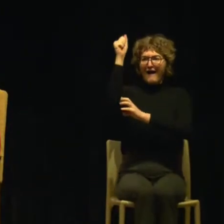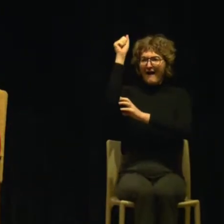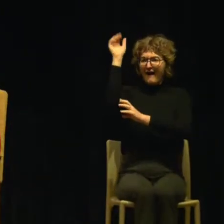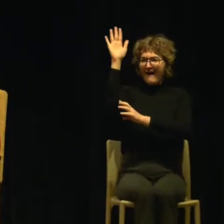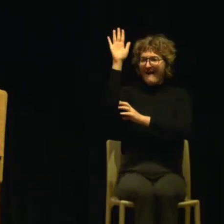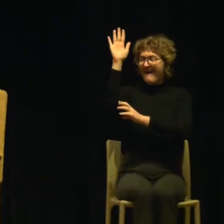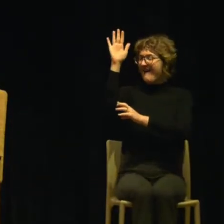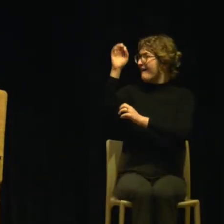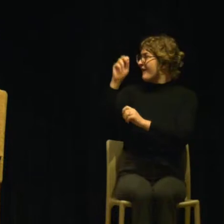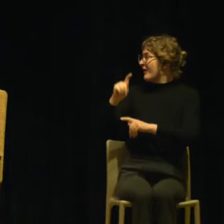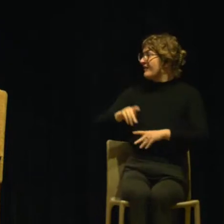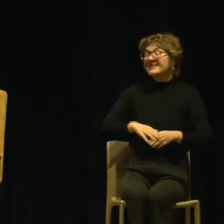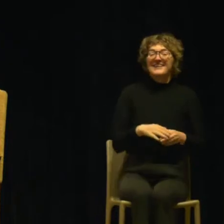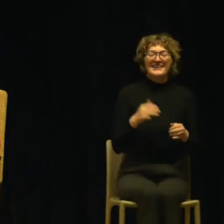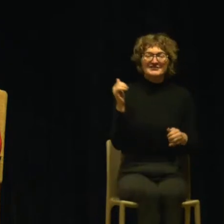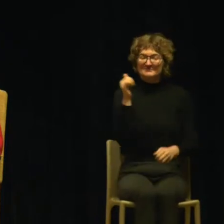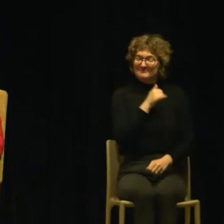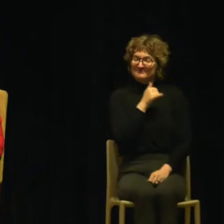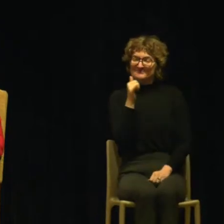Okay. So,